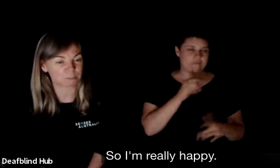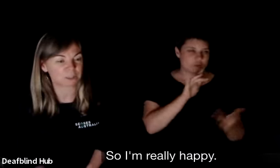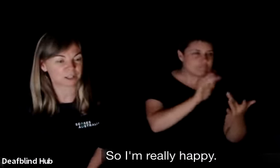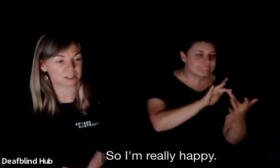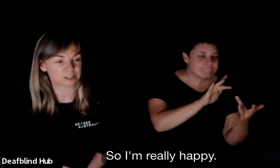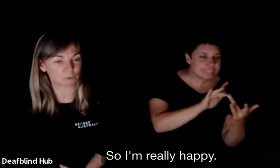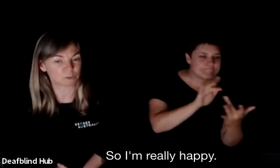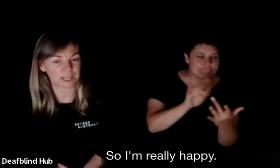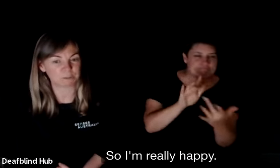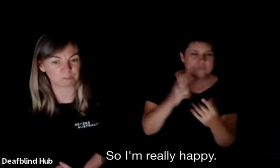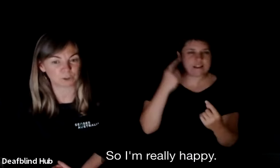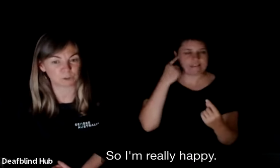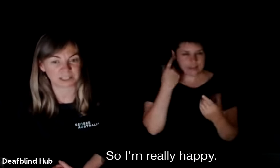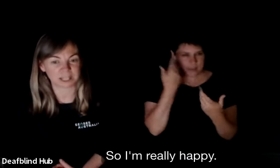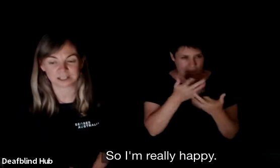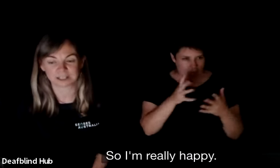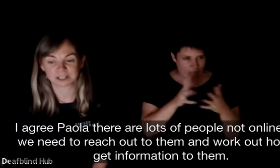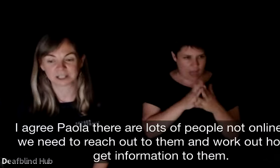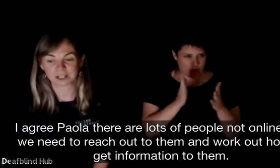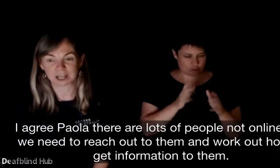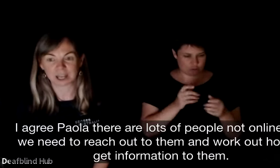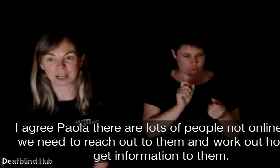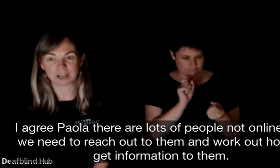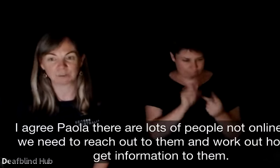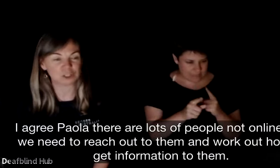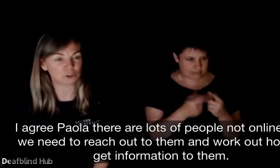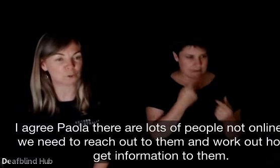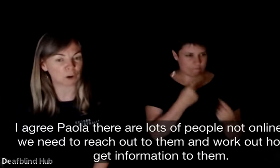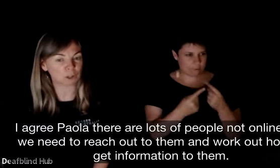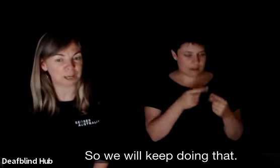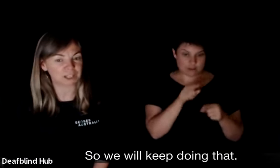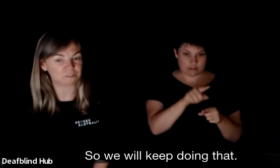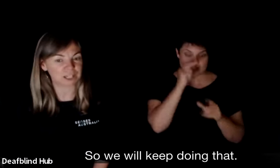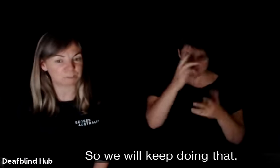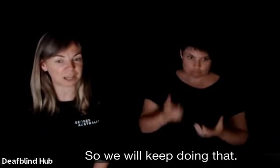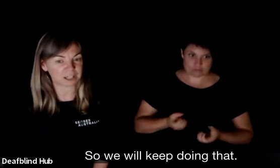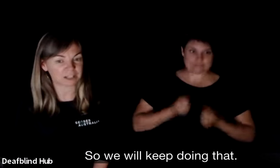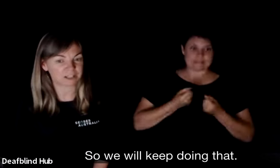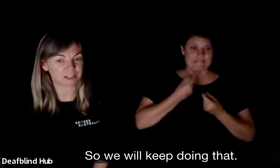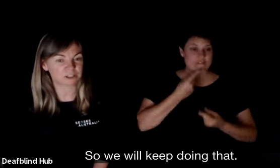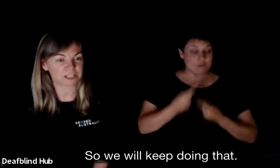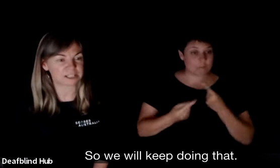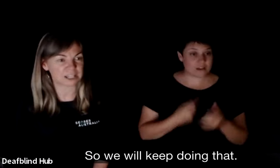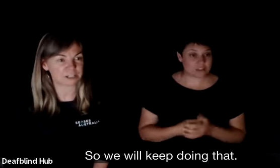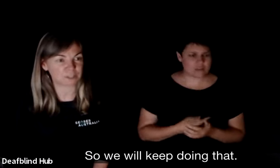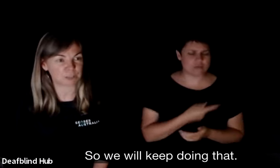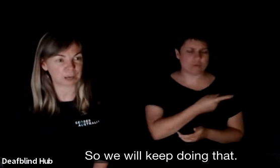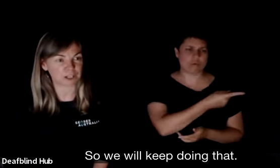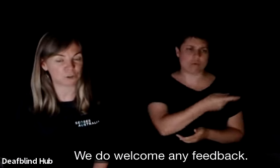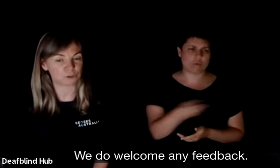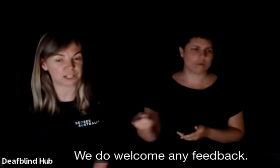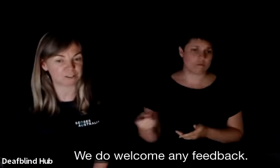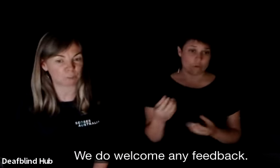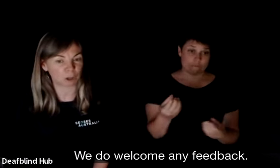to them. So we'll keep doing that. And we do welcome any feedback. You can send